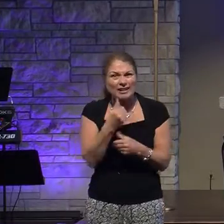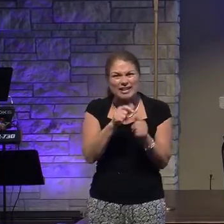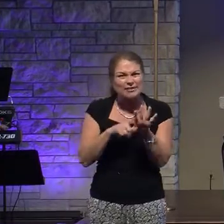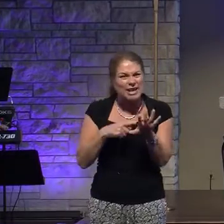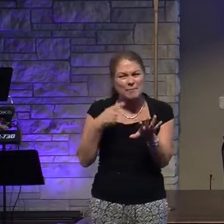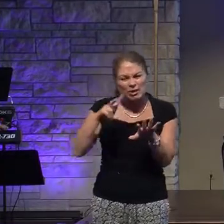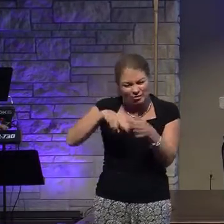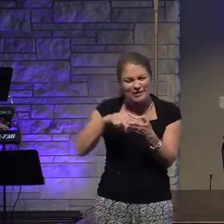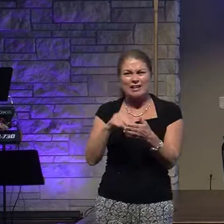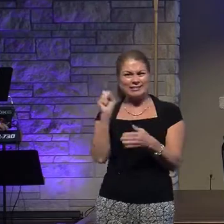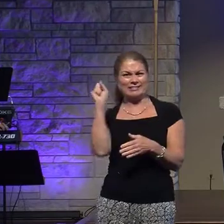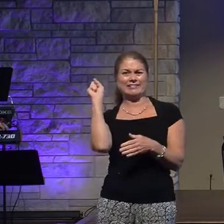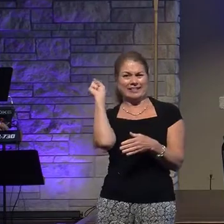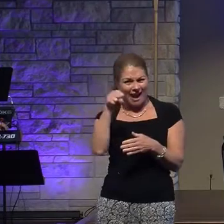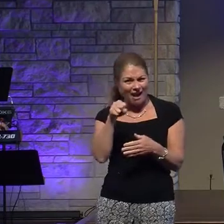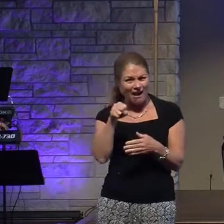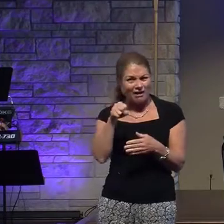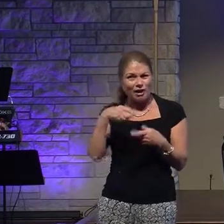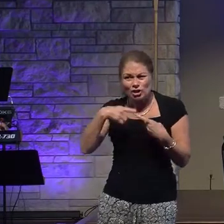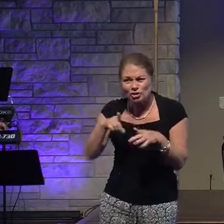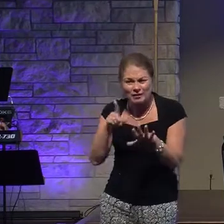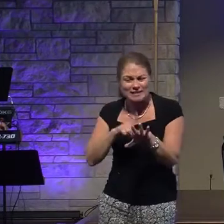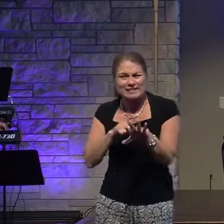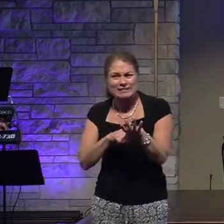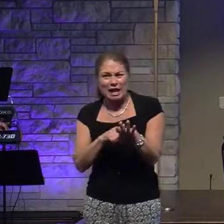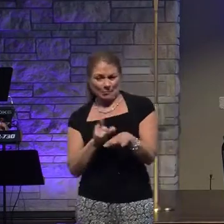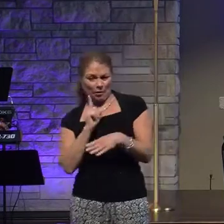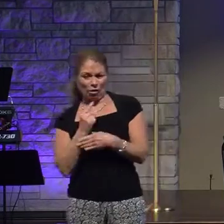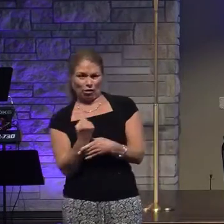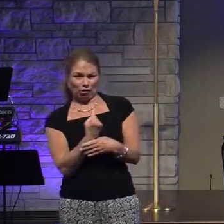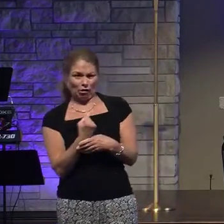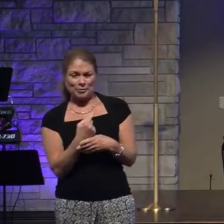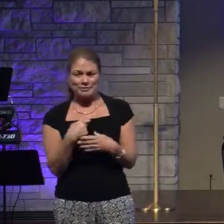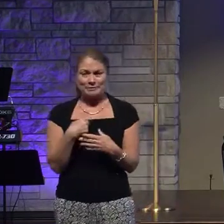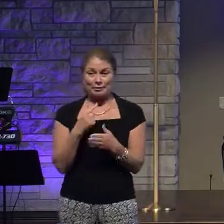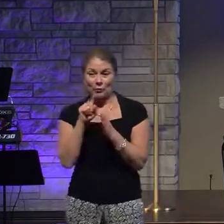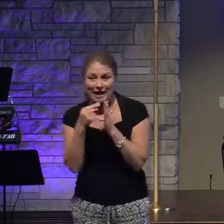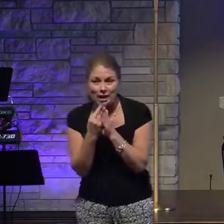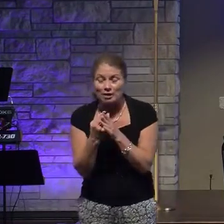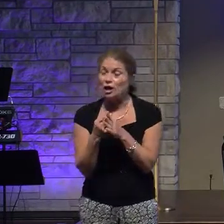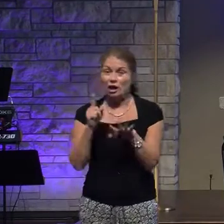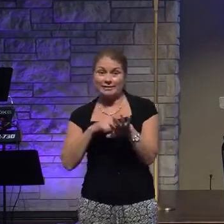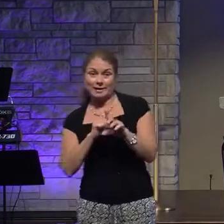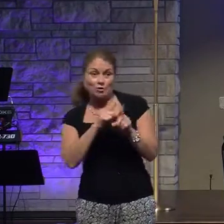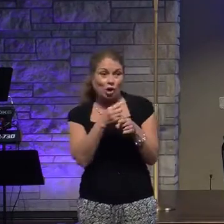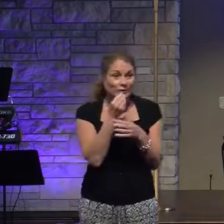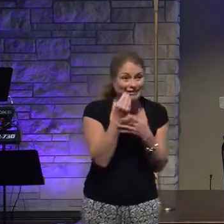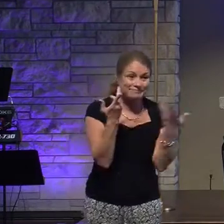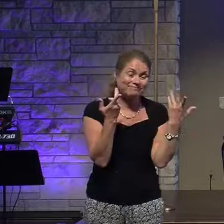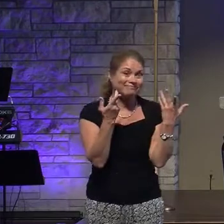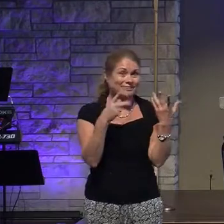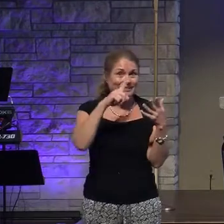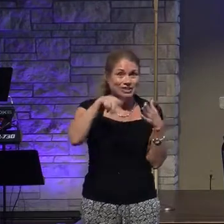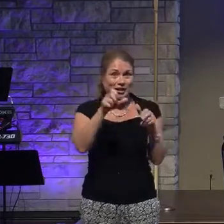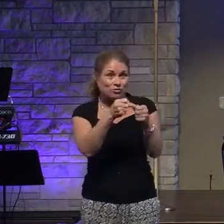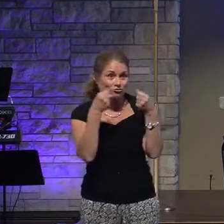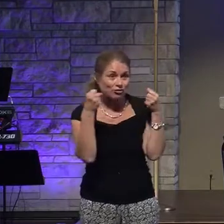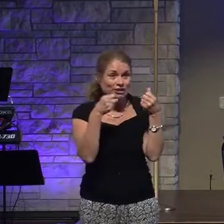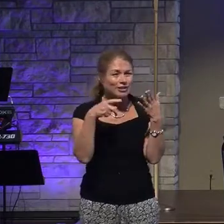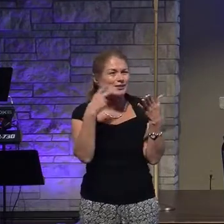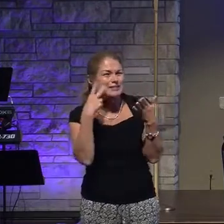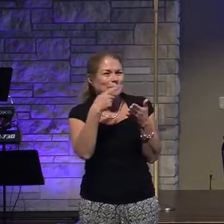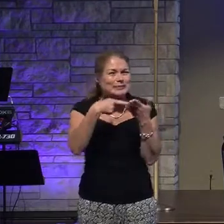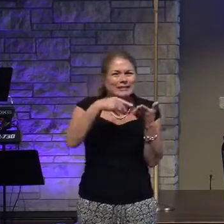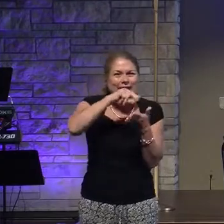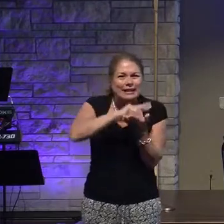yeah, like during this quarantine, I have found that it's been like an hour. And I'm like, well, time to go back to the fridge and check out what's in here. Gotten a